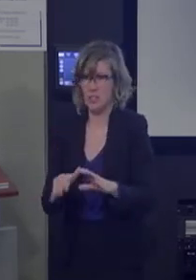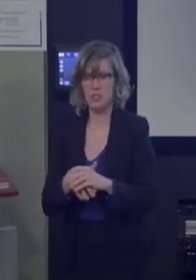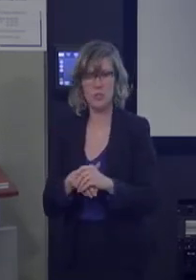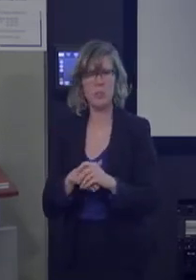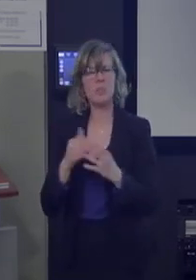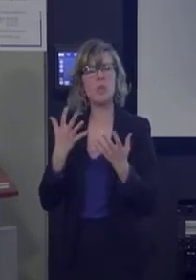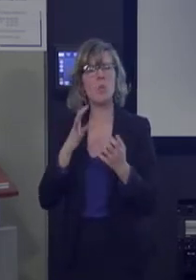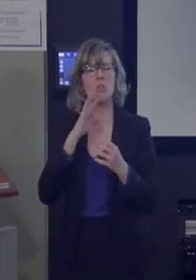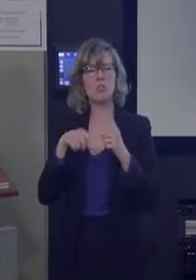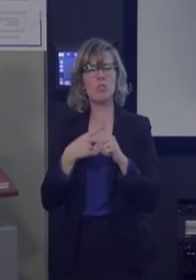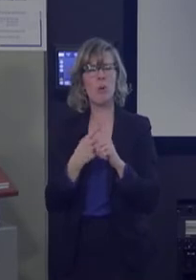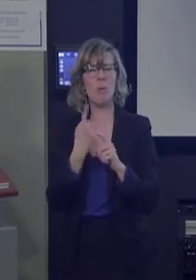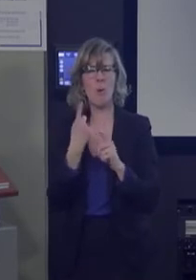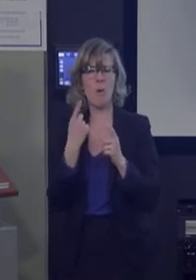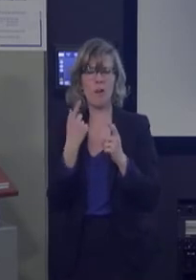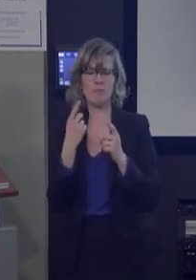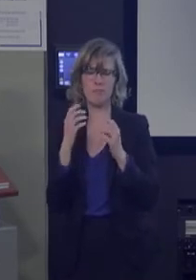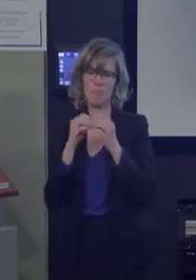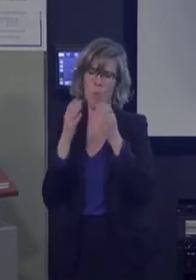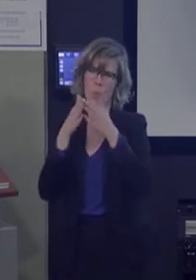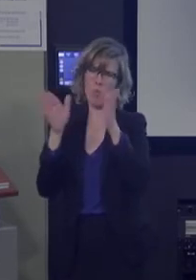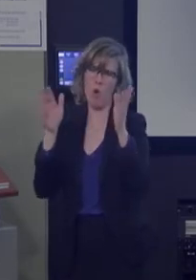issue that I said I would address.